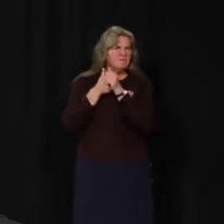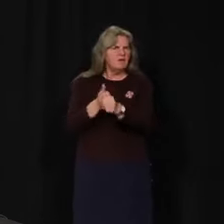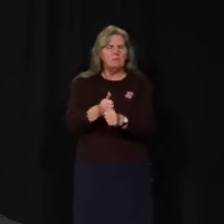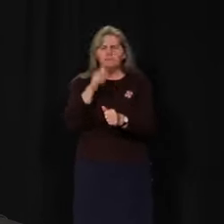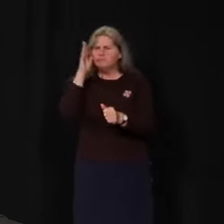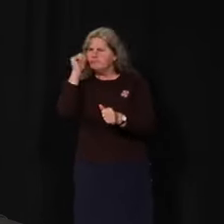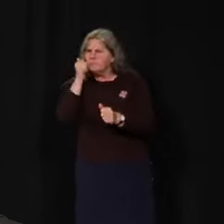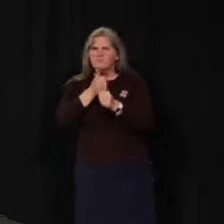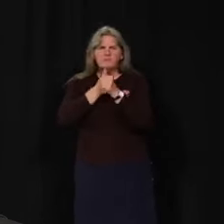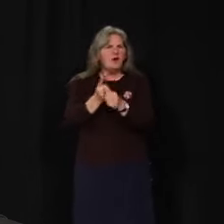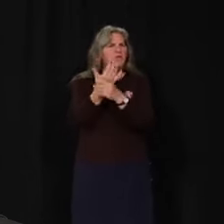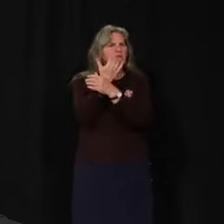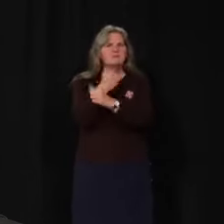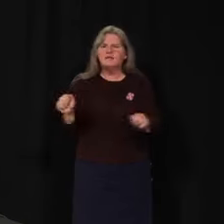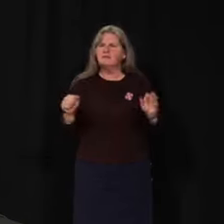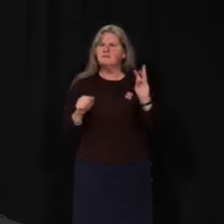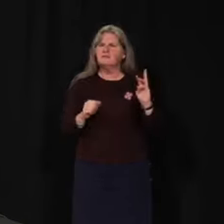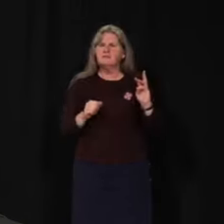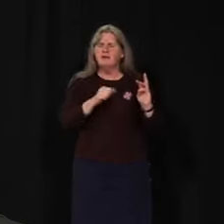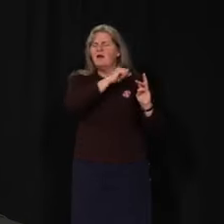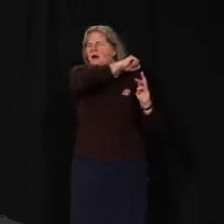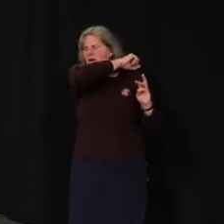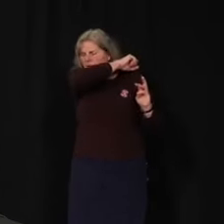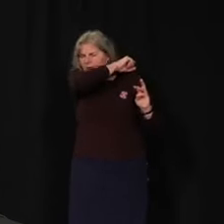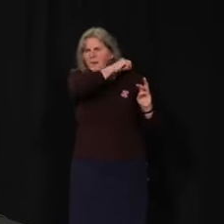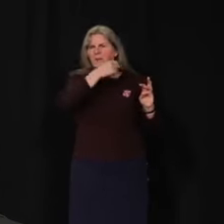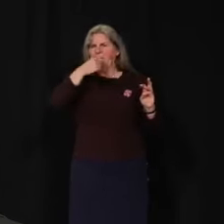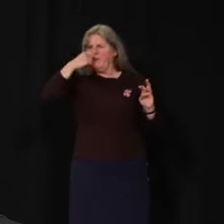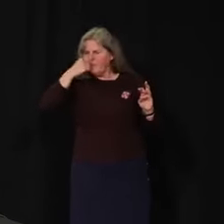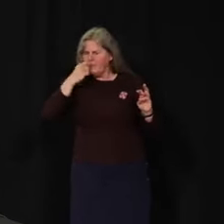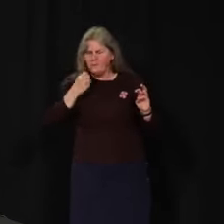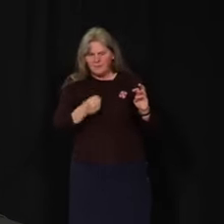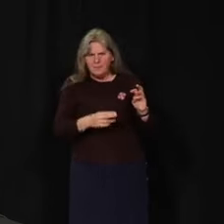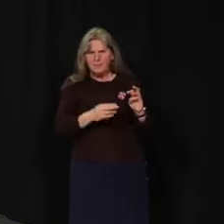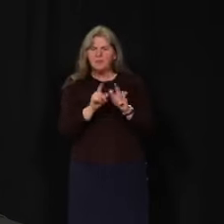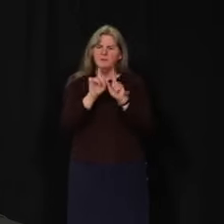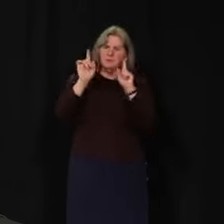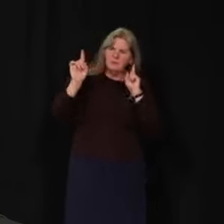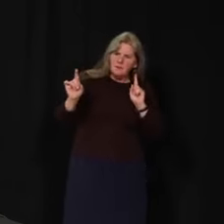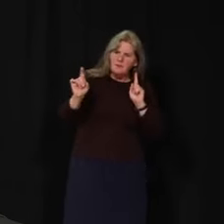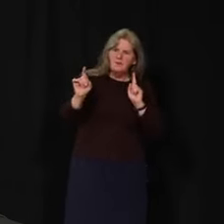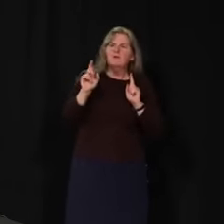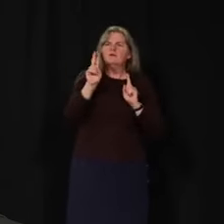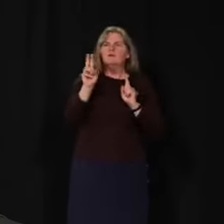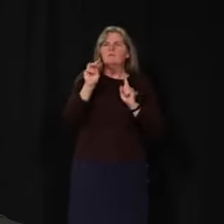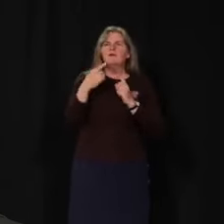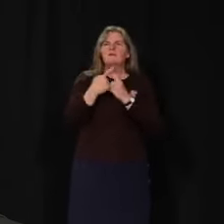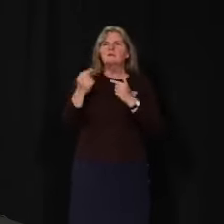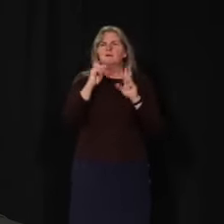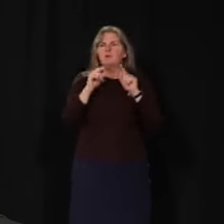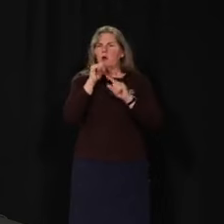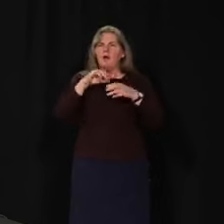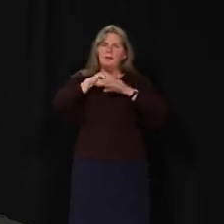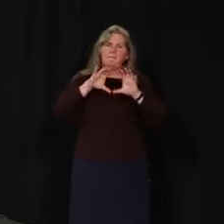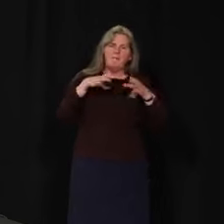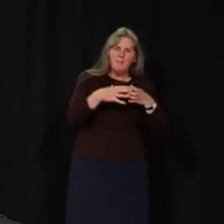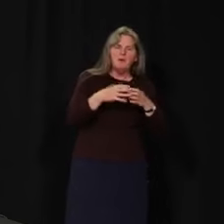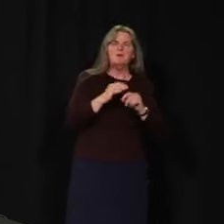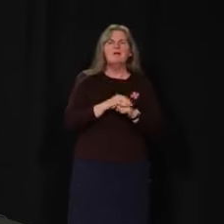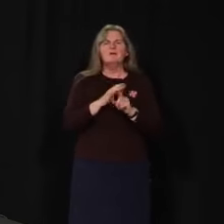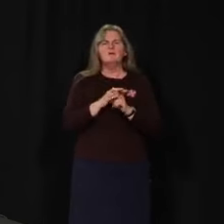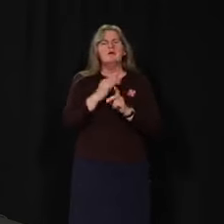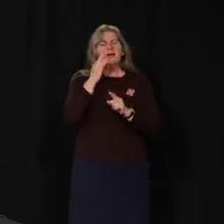6. Cough and sneeze into your elbow or into a tissue. Stay 2 meters apart from those who are not in your household bubble. Be respectful